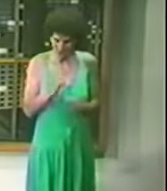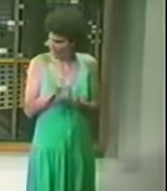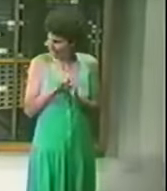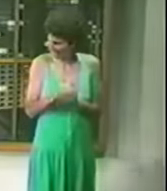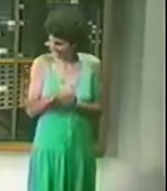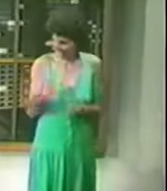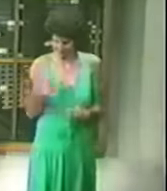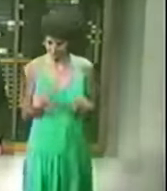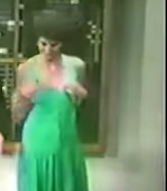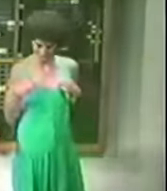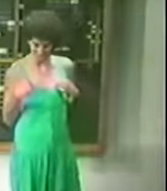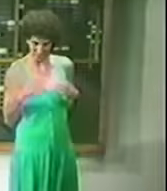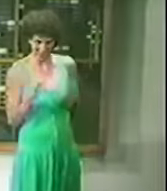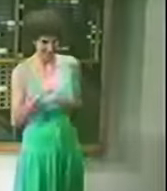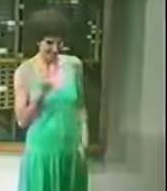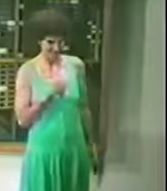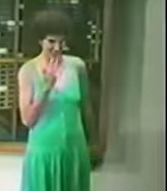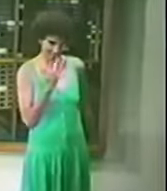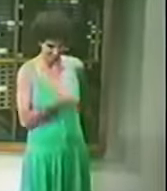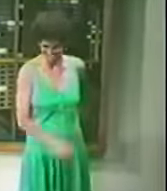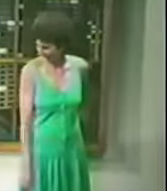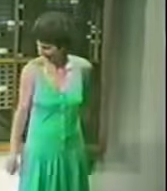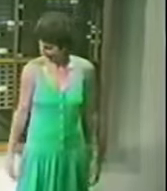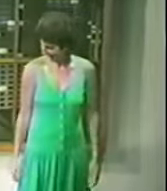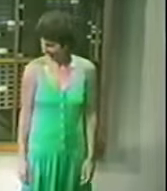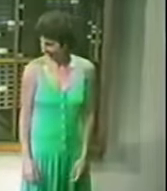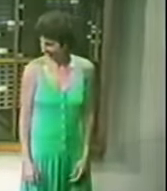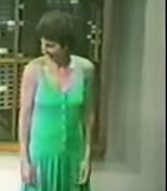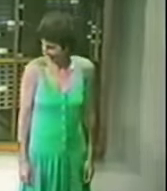Both wearing green because that was our color.